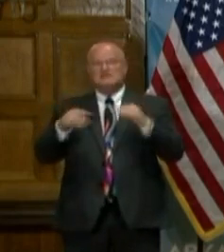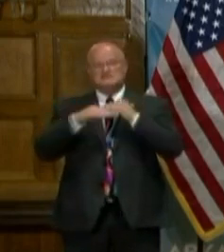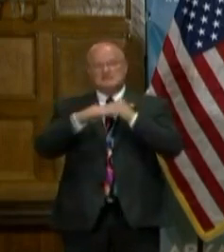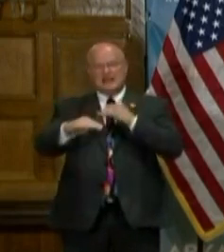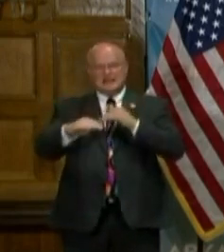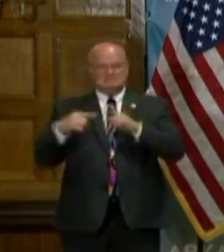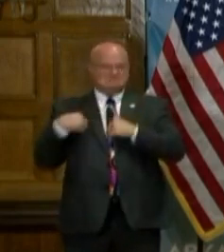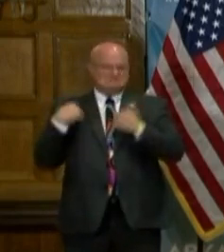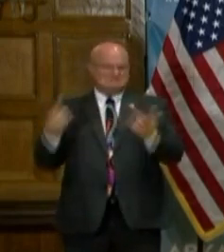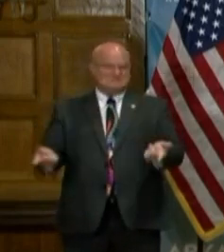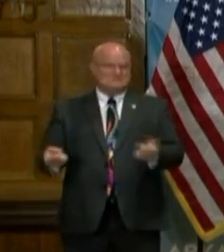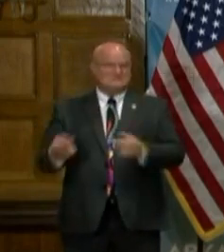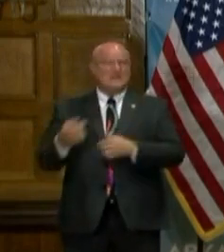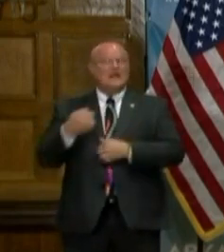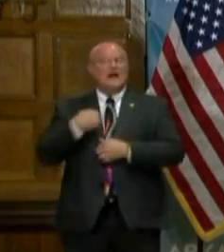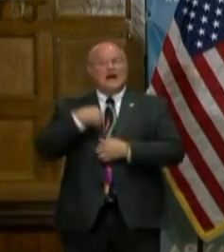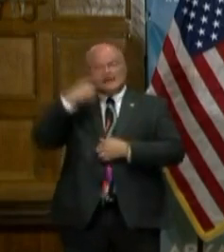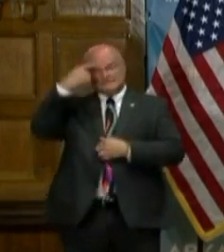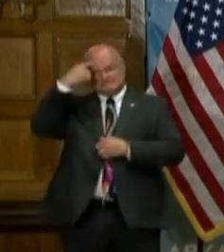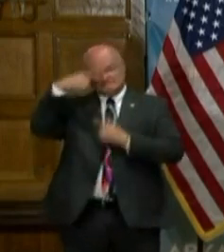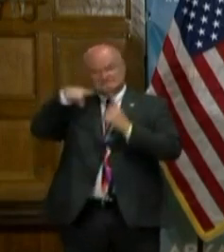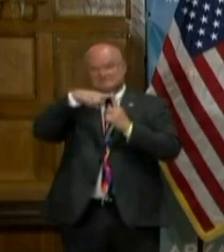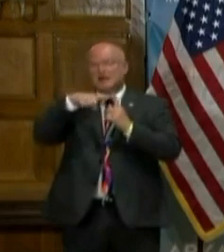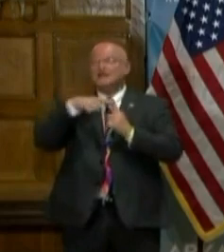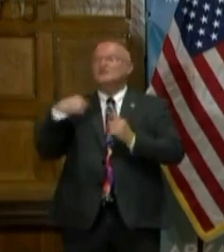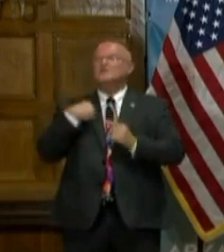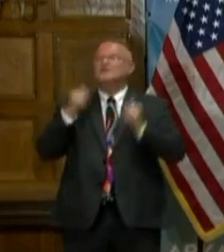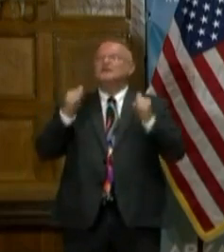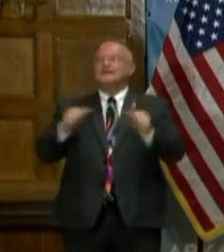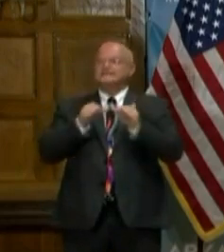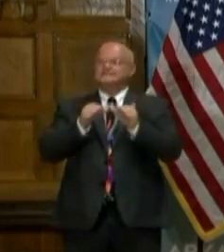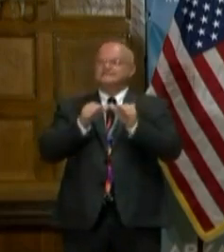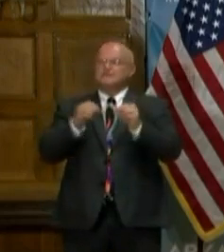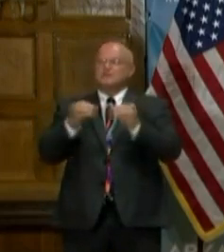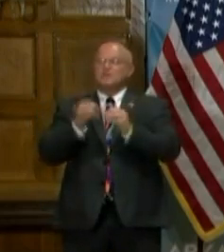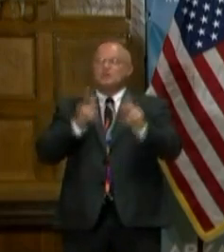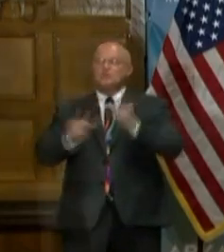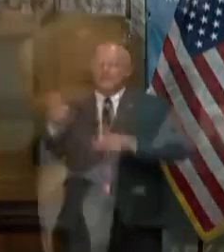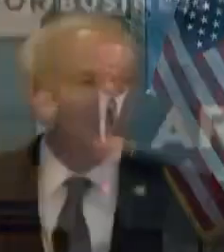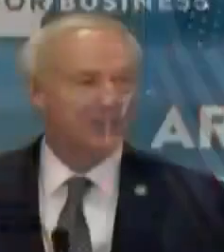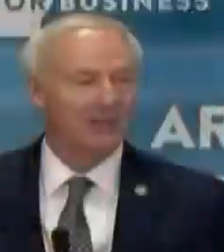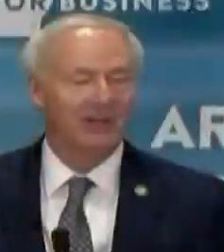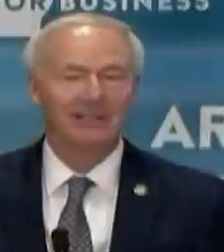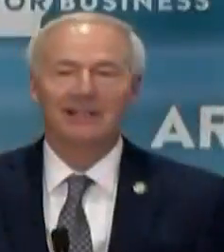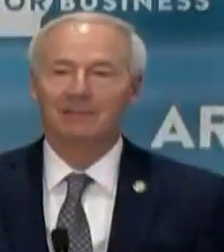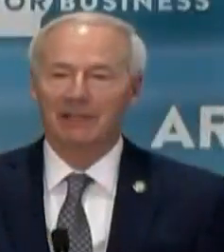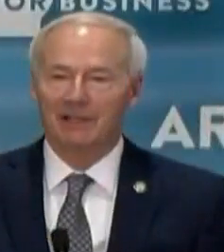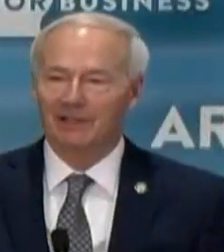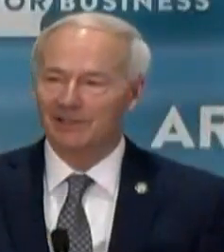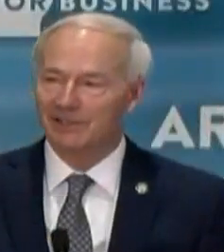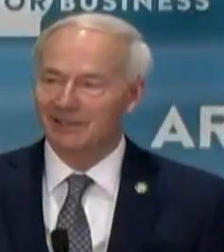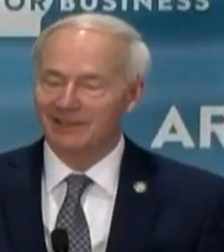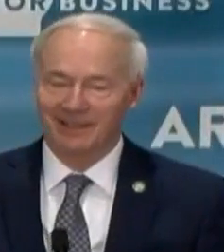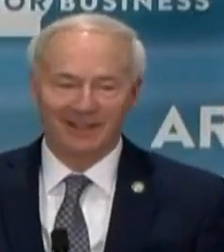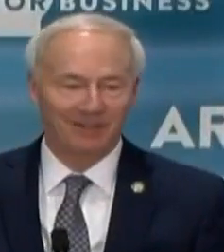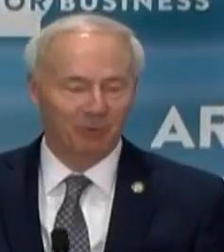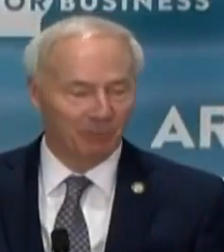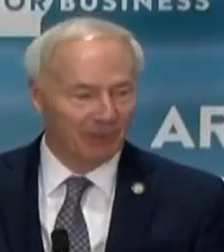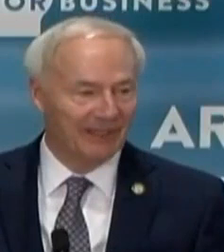flat. And I'm optimistic that we're going to be able to continue to put more people back to work in Arkansas